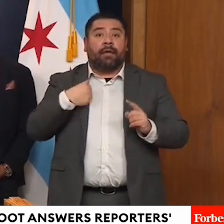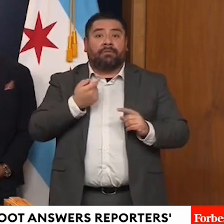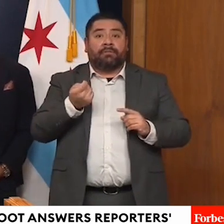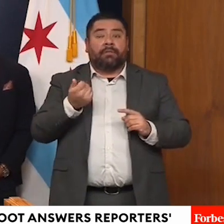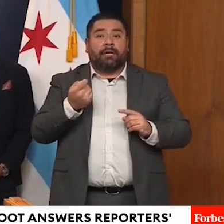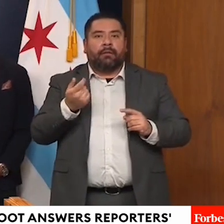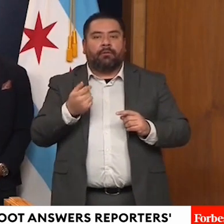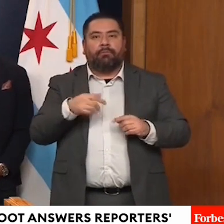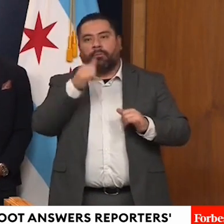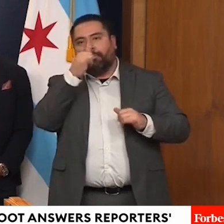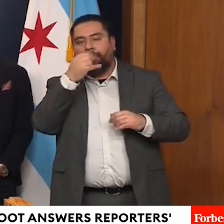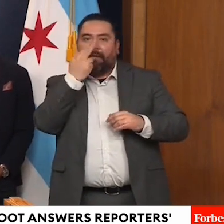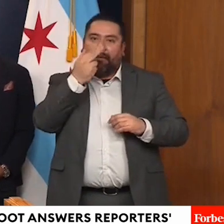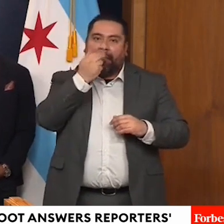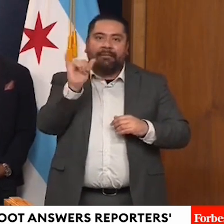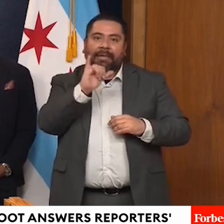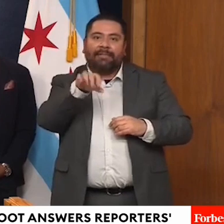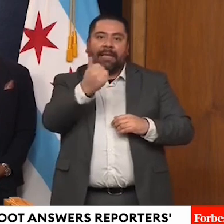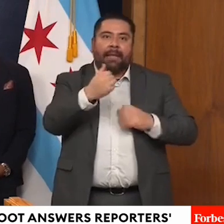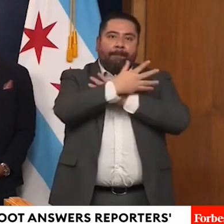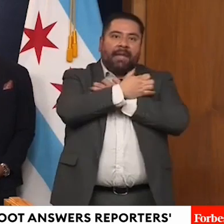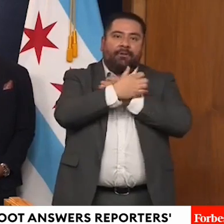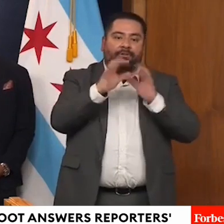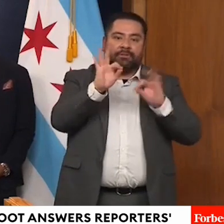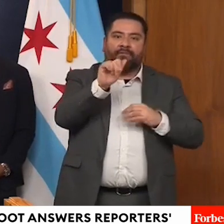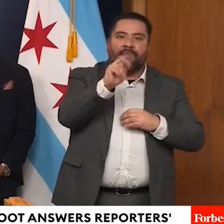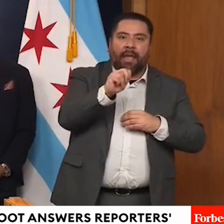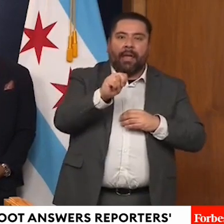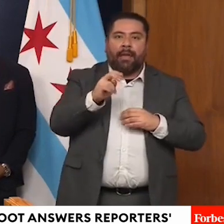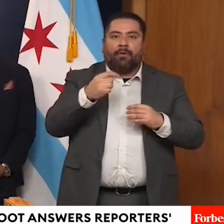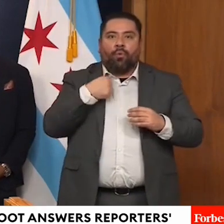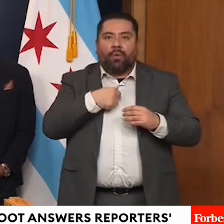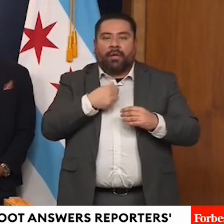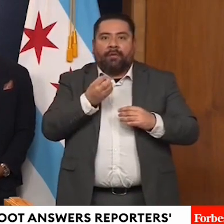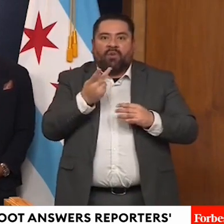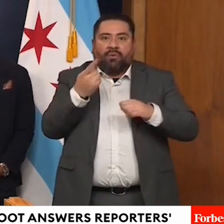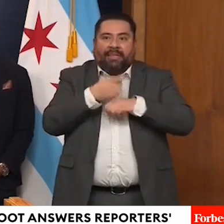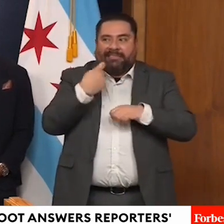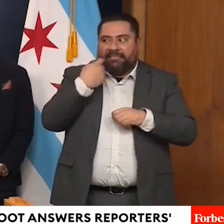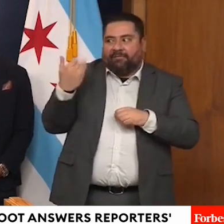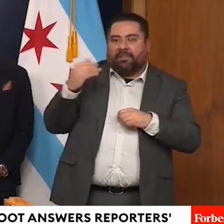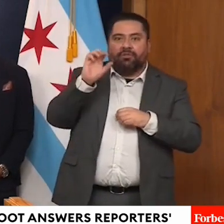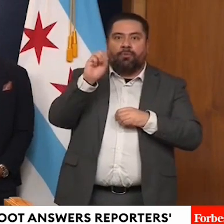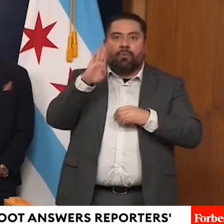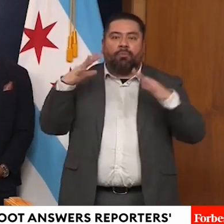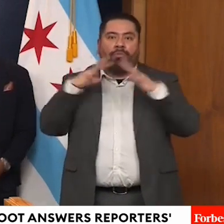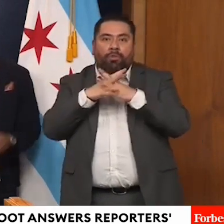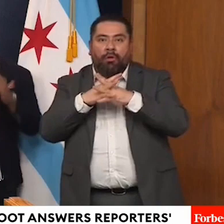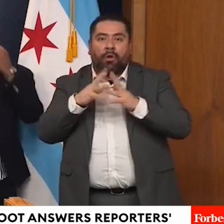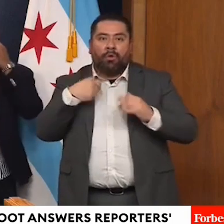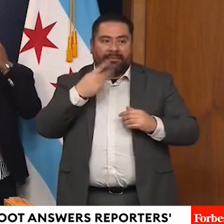little tongue-in-cheek, as every Bears fan is, as we're sitting here, you know, a couple days removed from the Super Bowl, and we're watching the folks